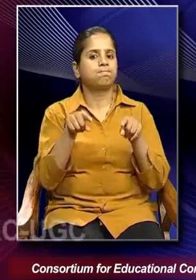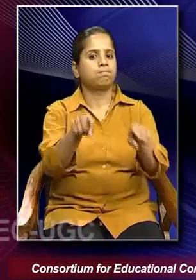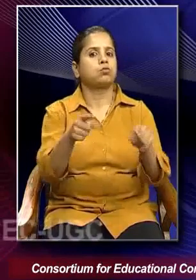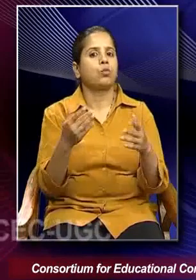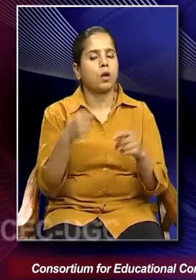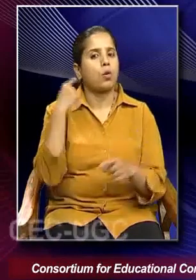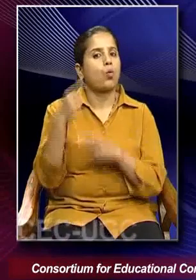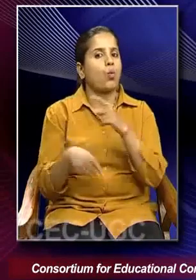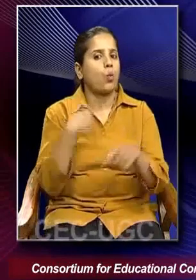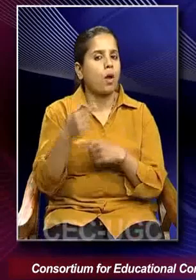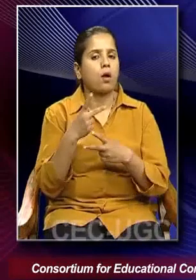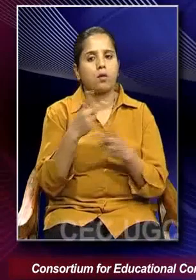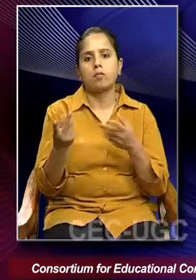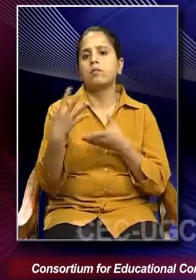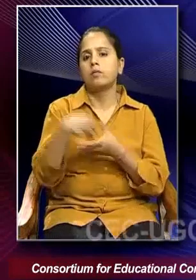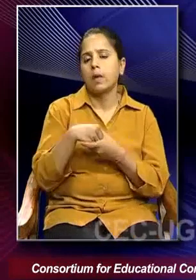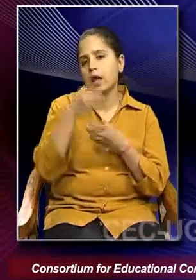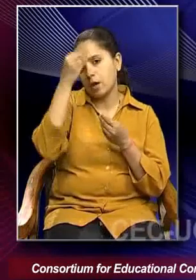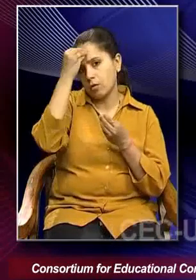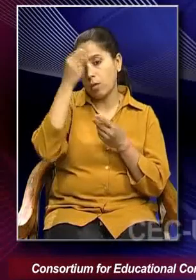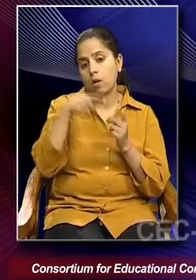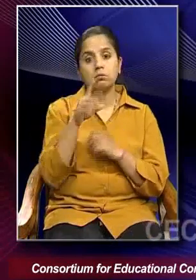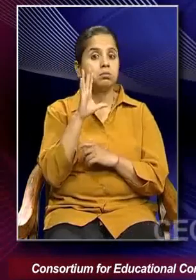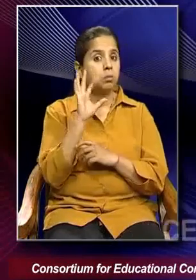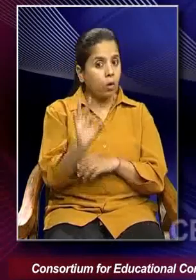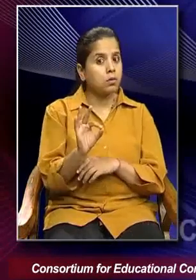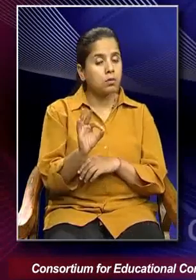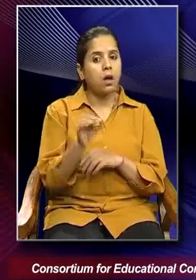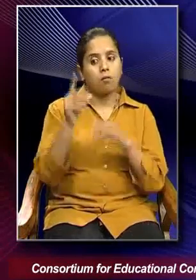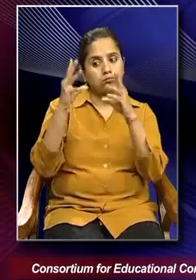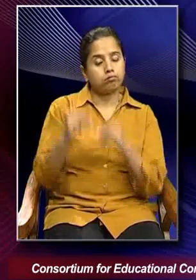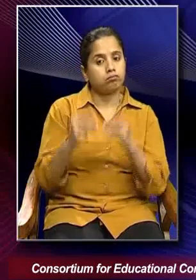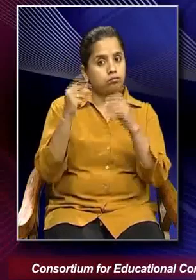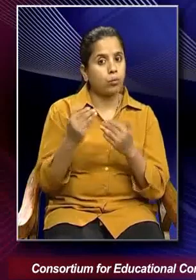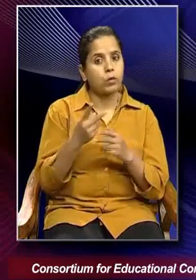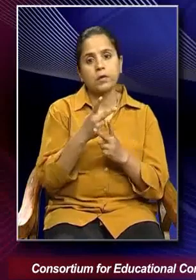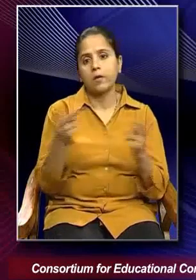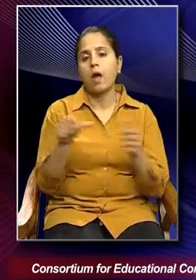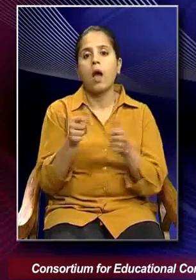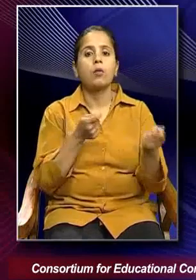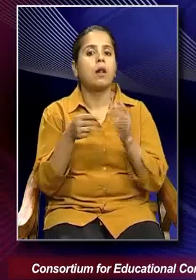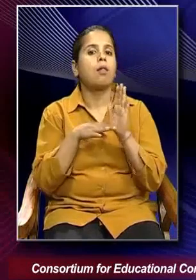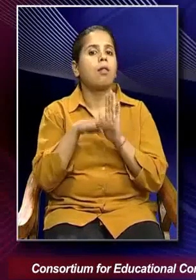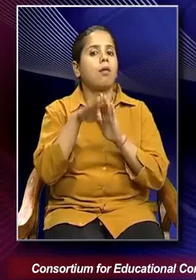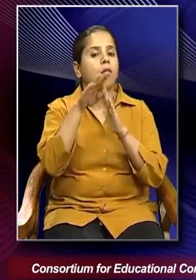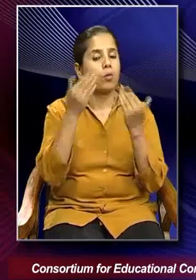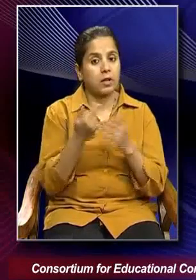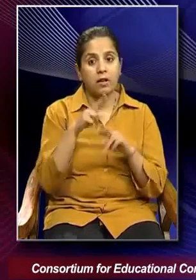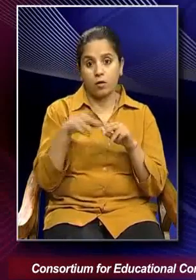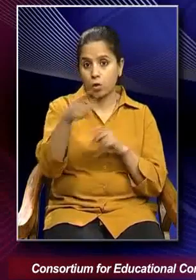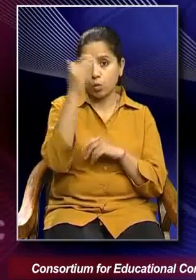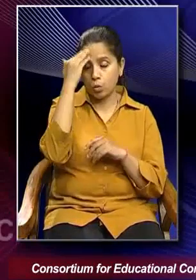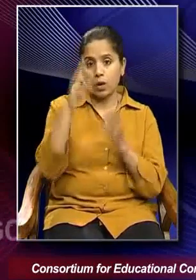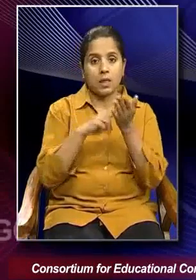these regular inputs and information which are credible and measured at different administrative level. So if you know about